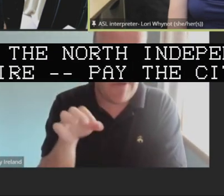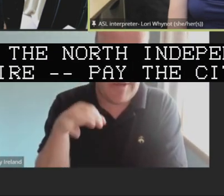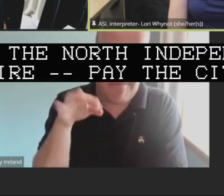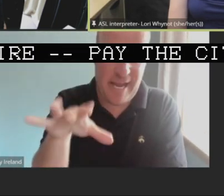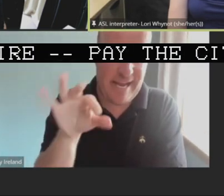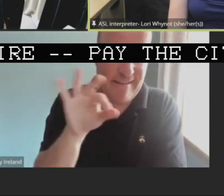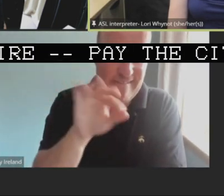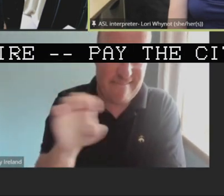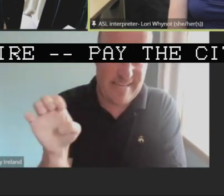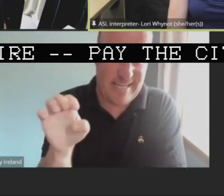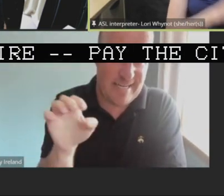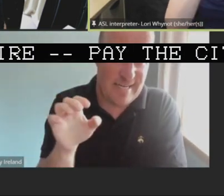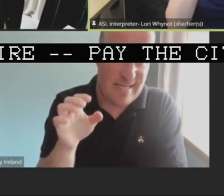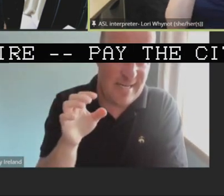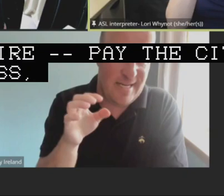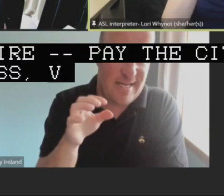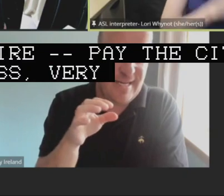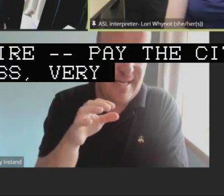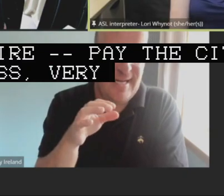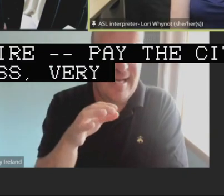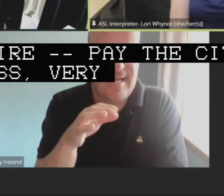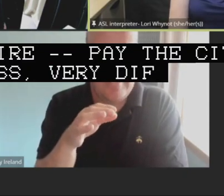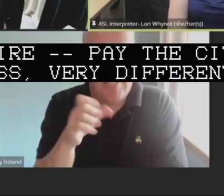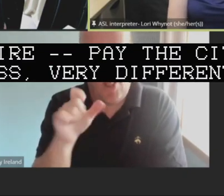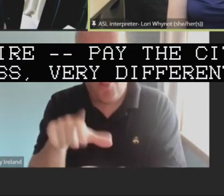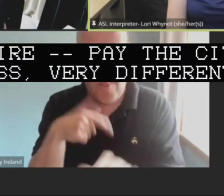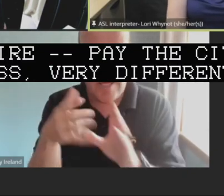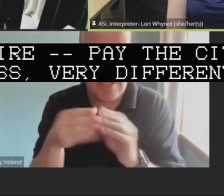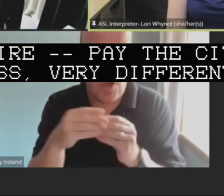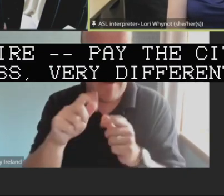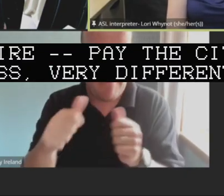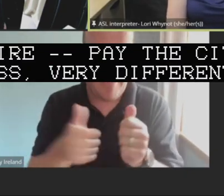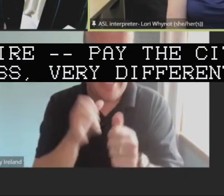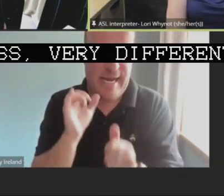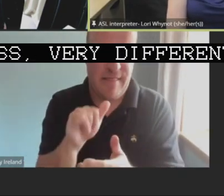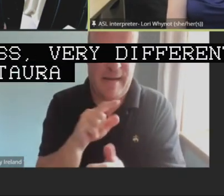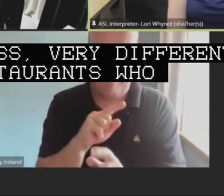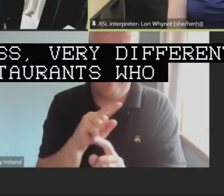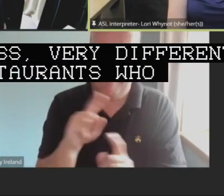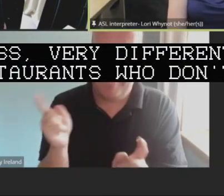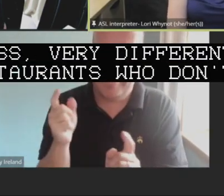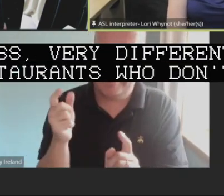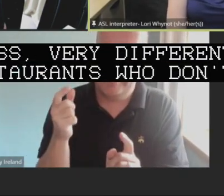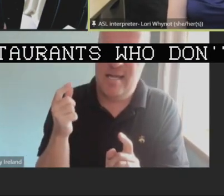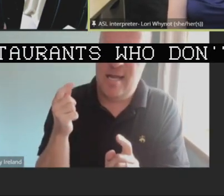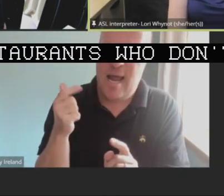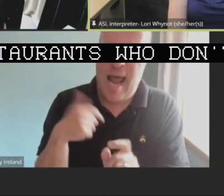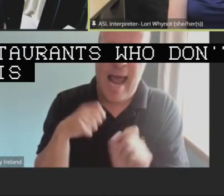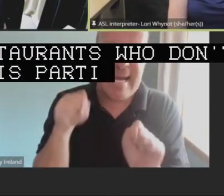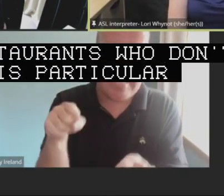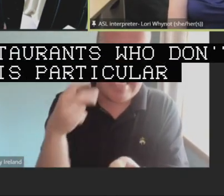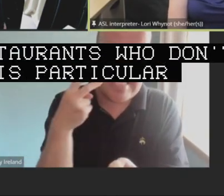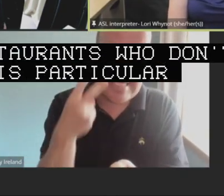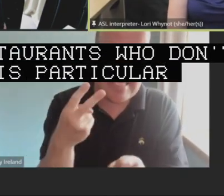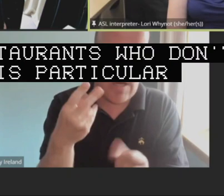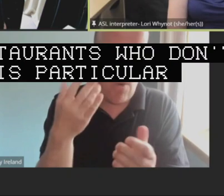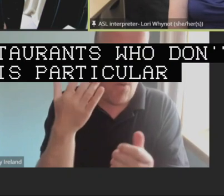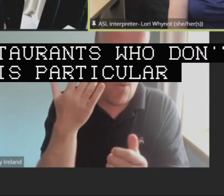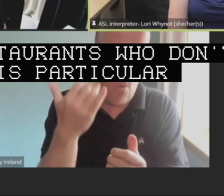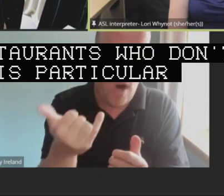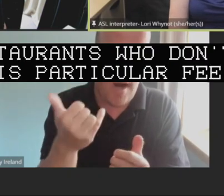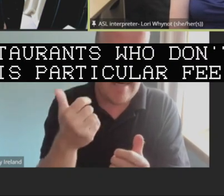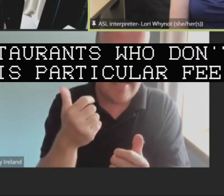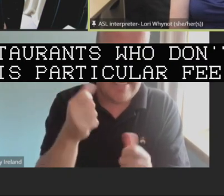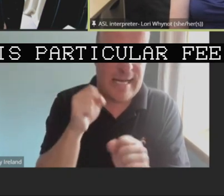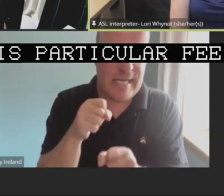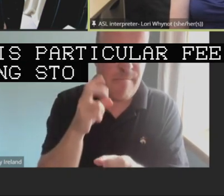different from other neighborhood restaurants. They don't have to pay this particular fee. So anyway, there's a long story behind all of that, but